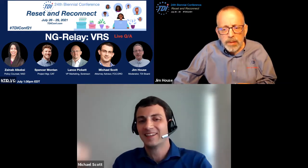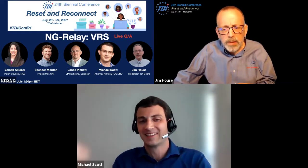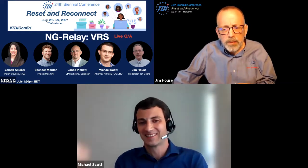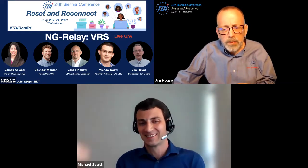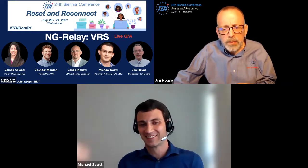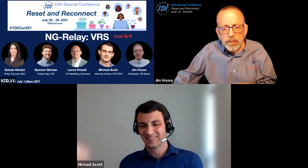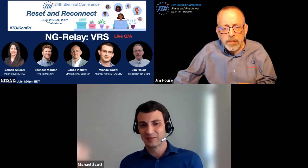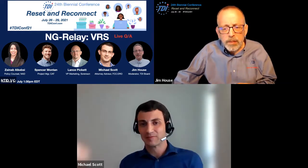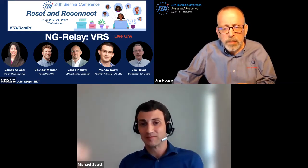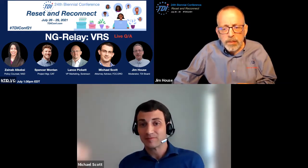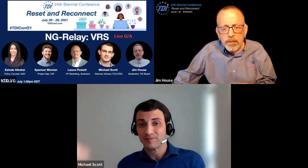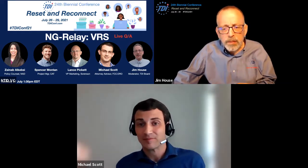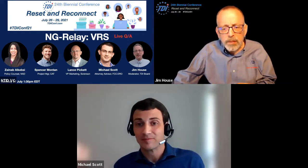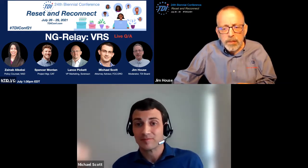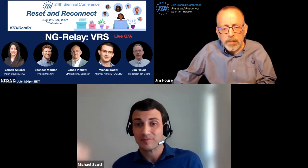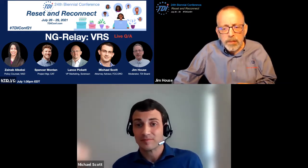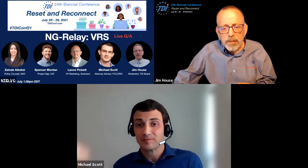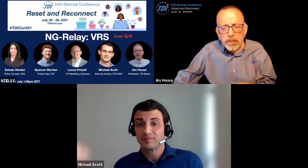on.